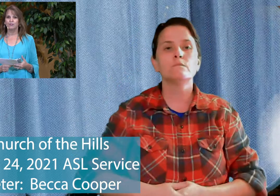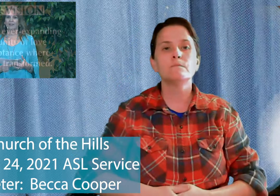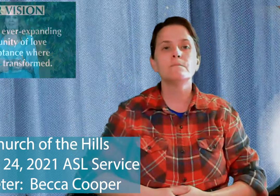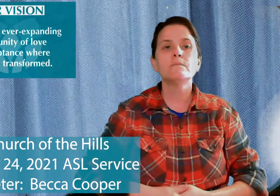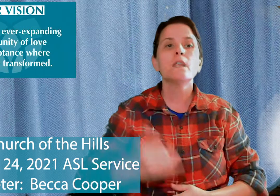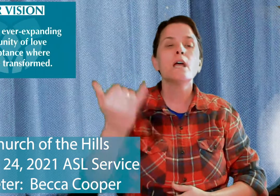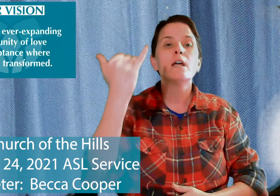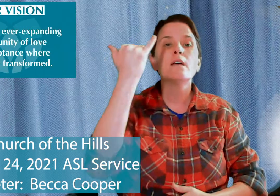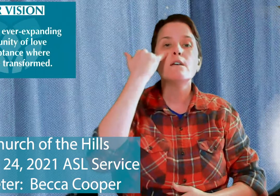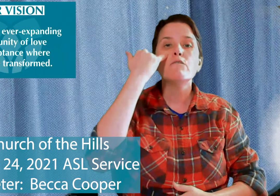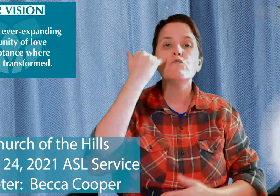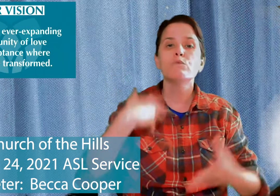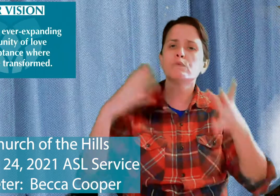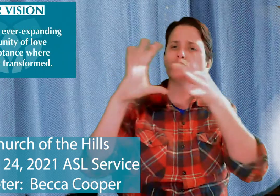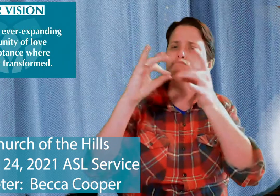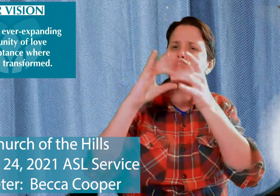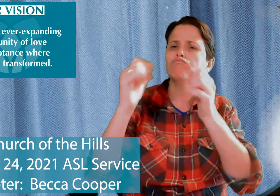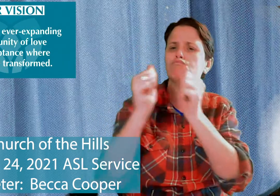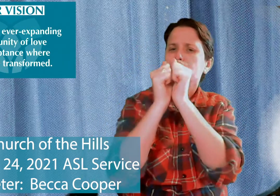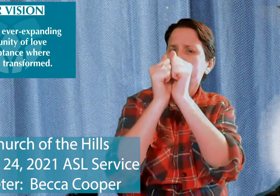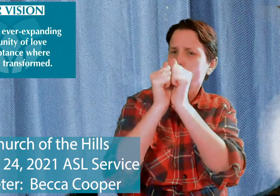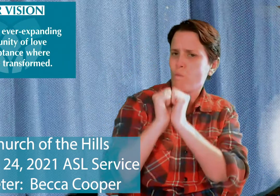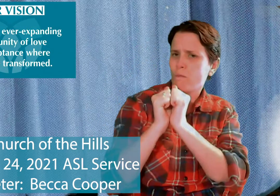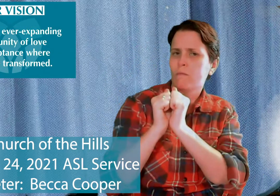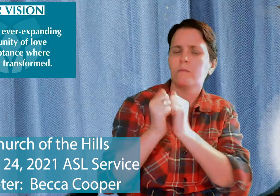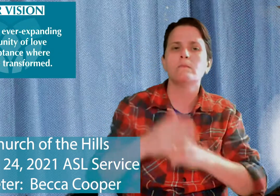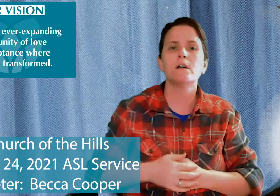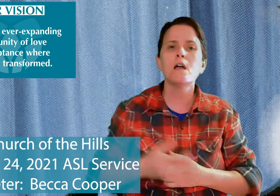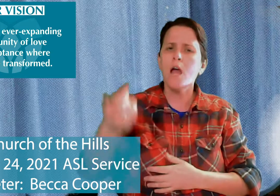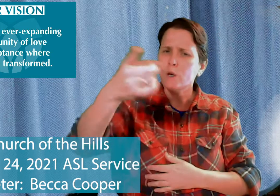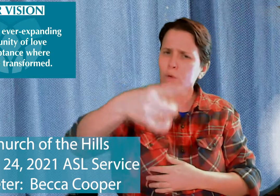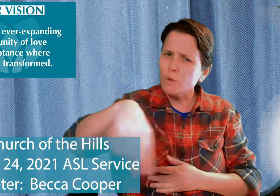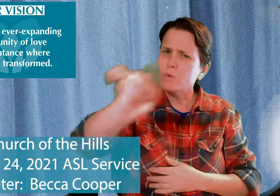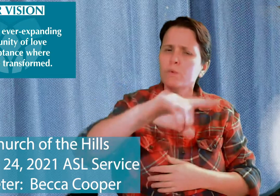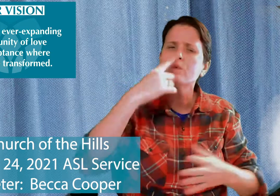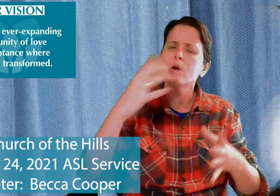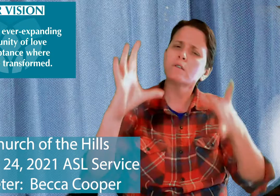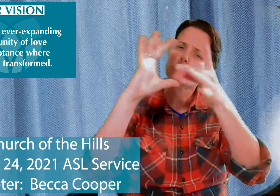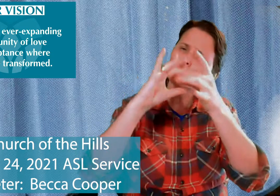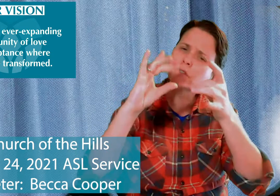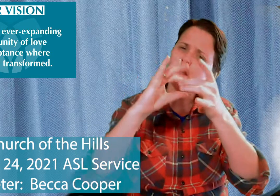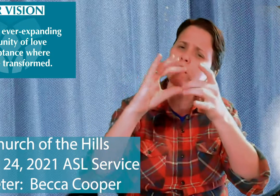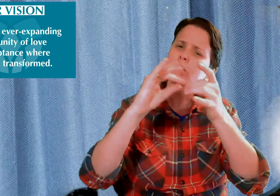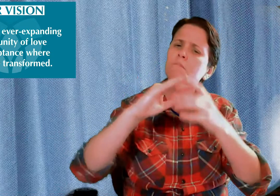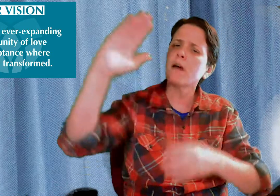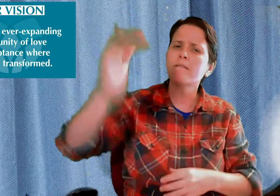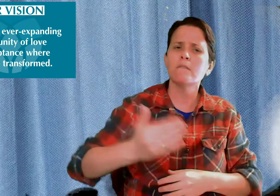if you will say it with me. And as you say it, I invite you to pray